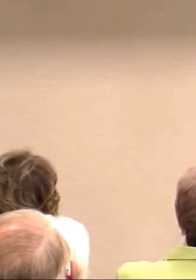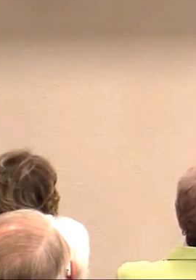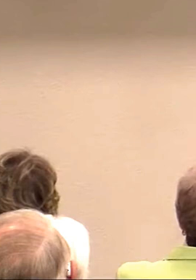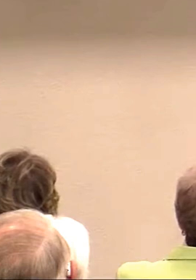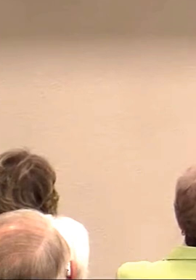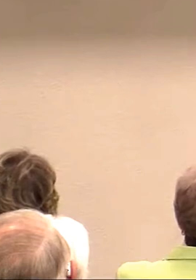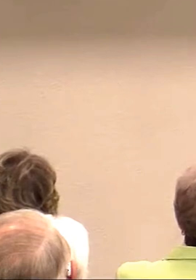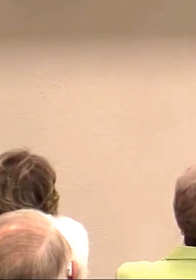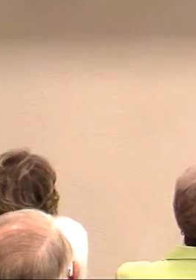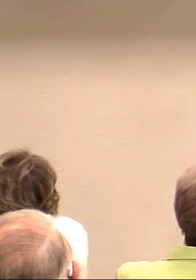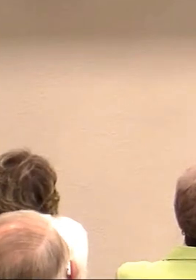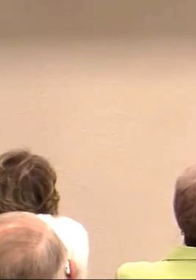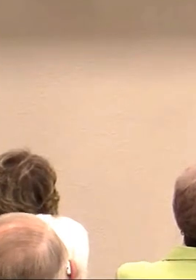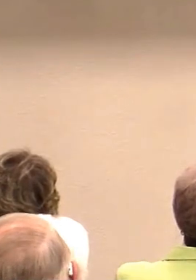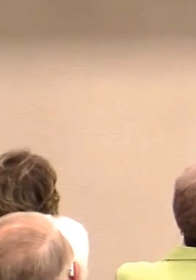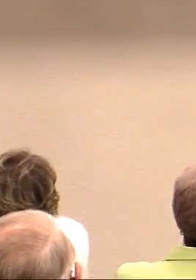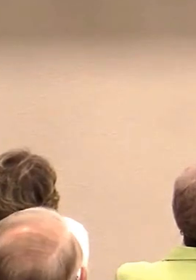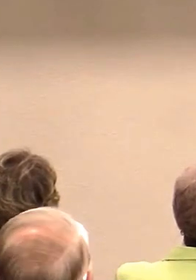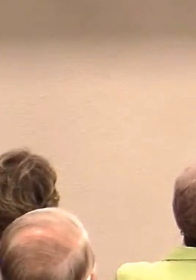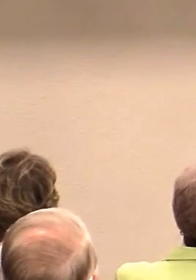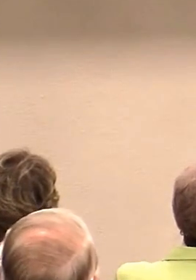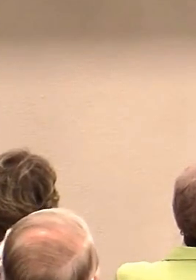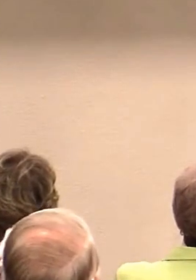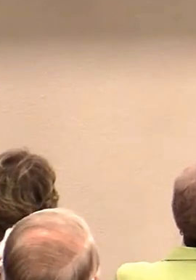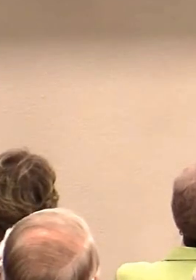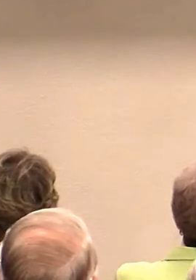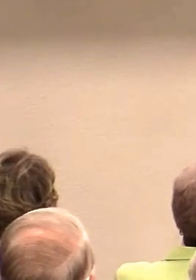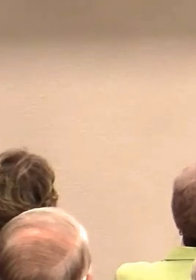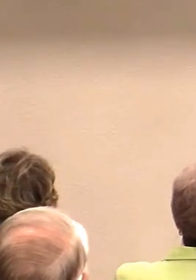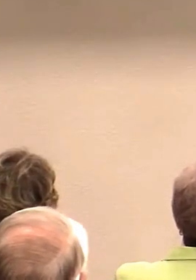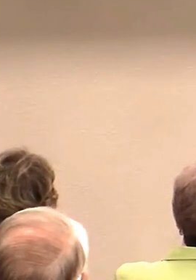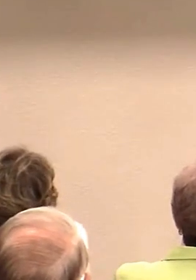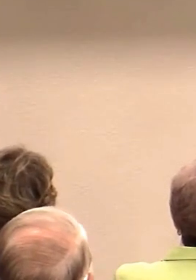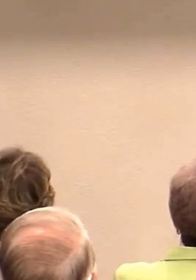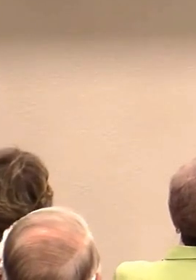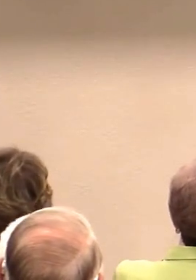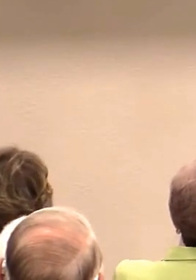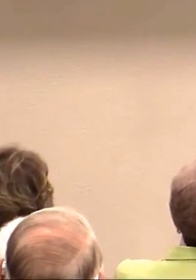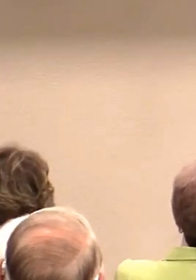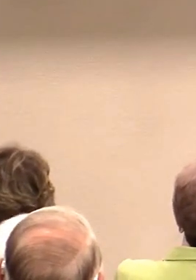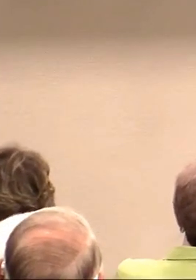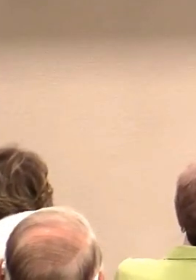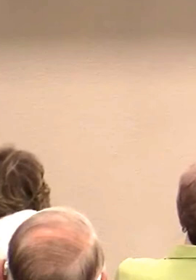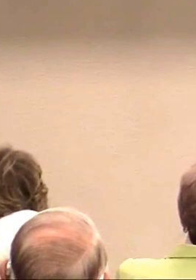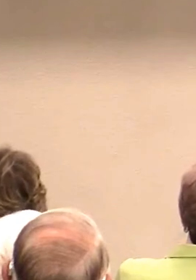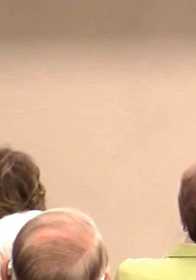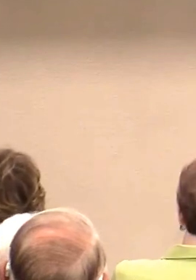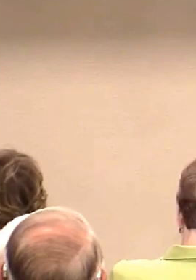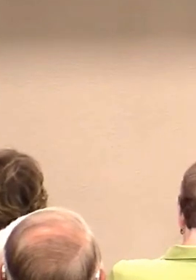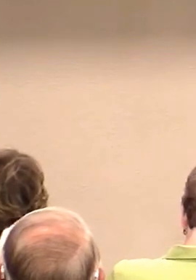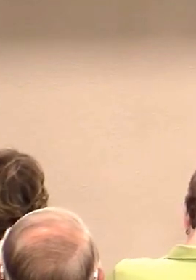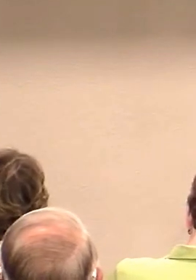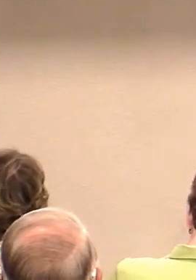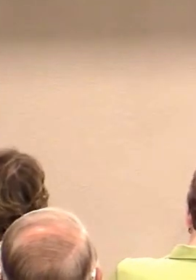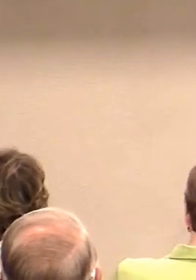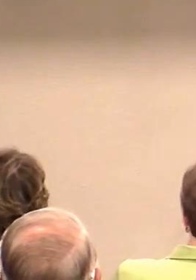the talk about sports and all of that was my athletic physique, but he turned a corner and went a different way.